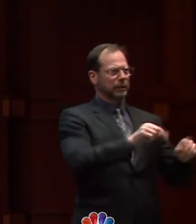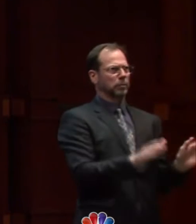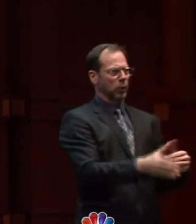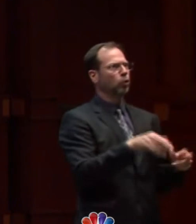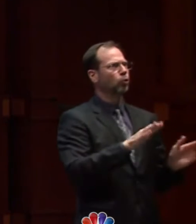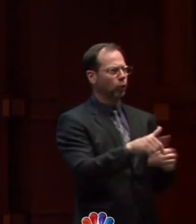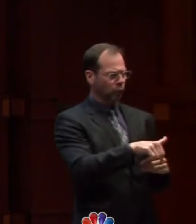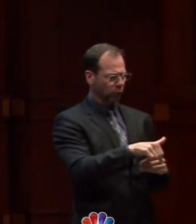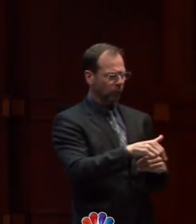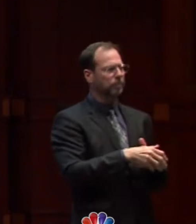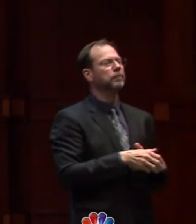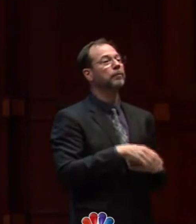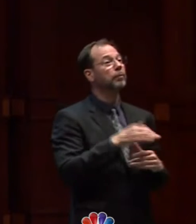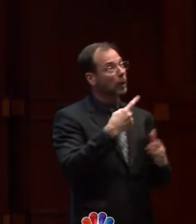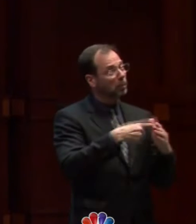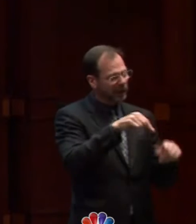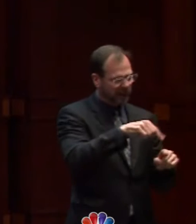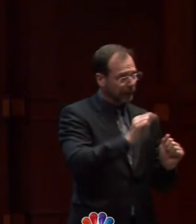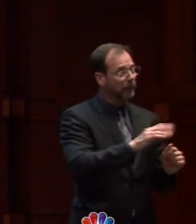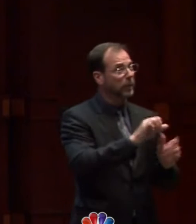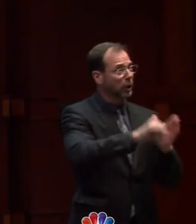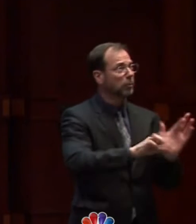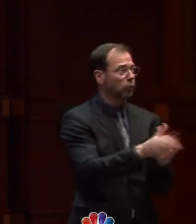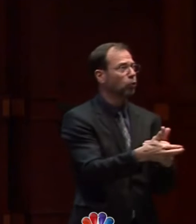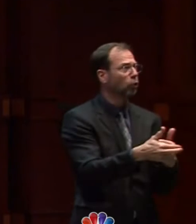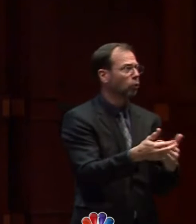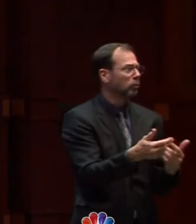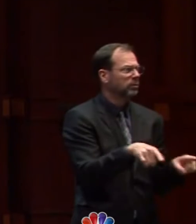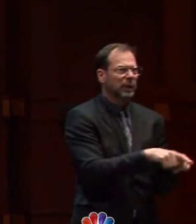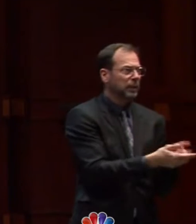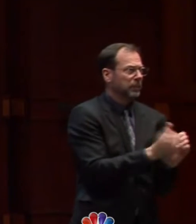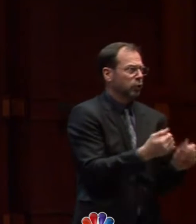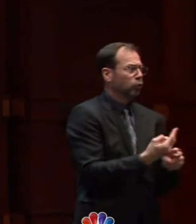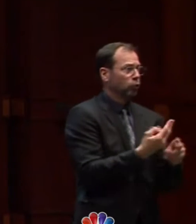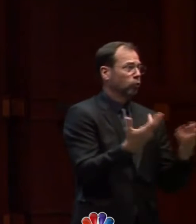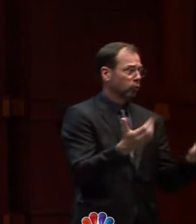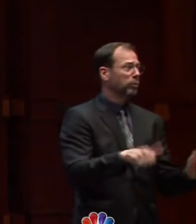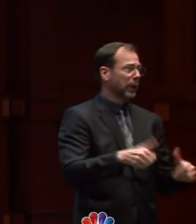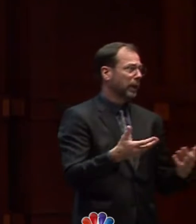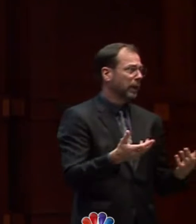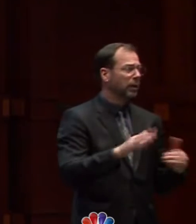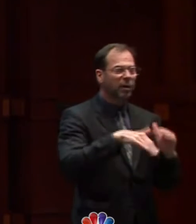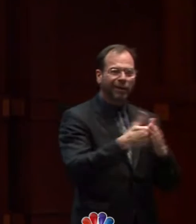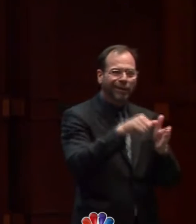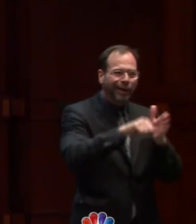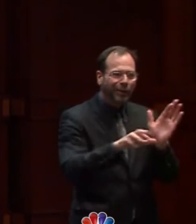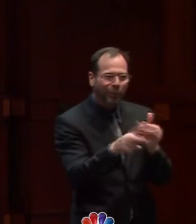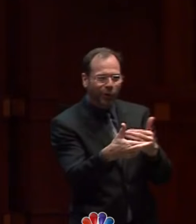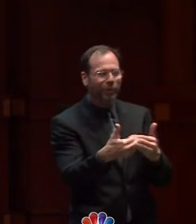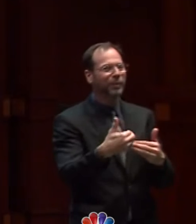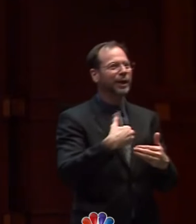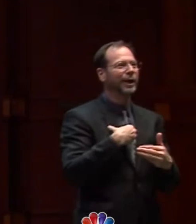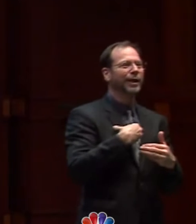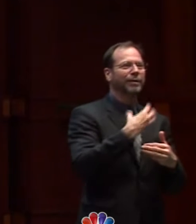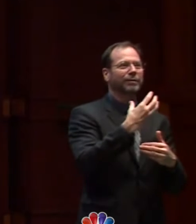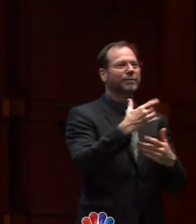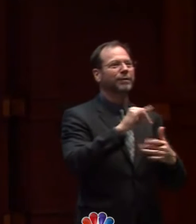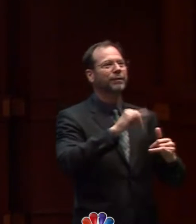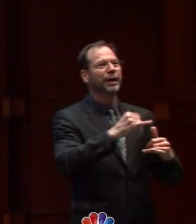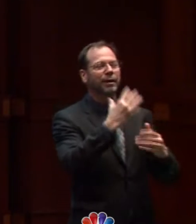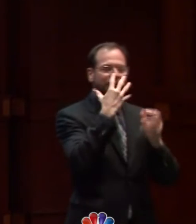way. And in addition, an operating room, frankly, can be used the same way. All operating rooms have an anesthesia machine